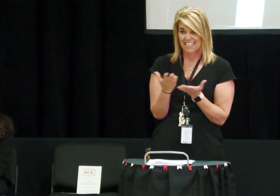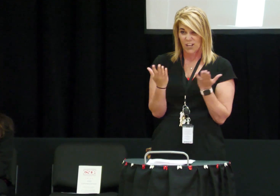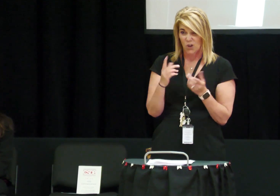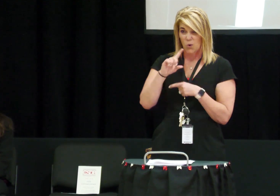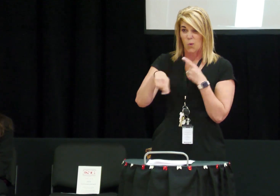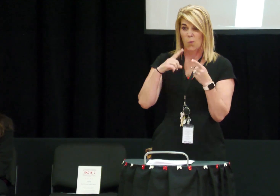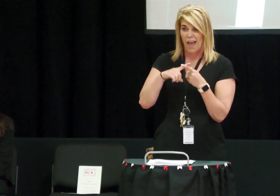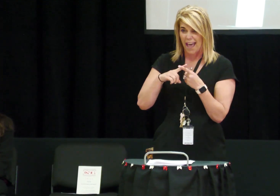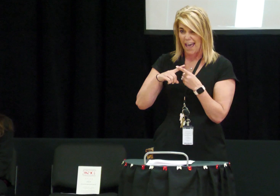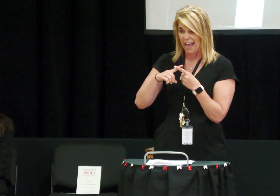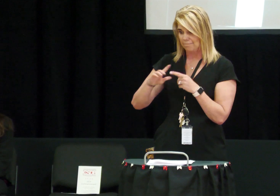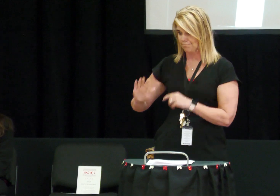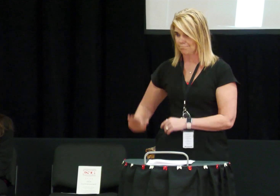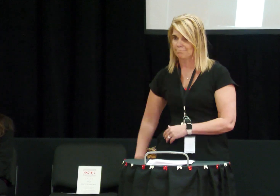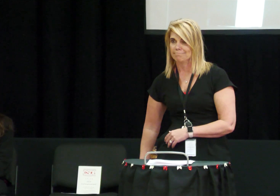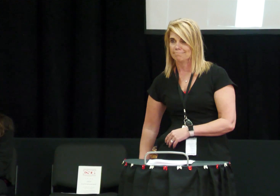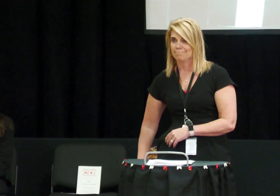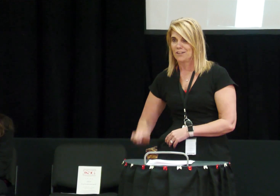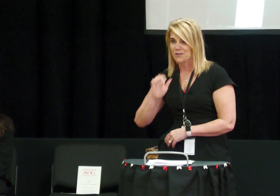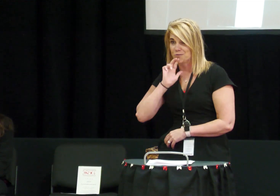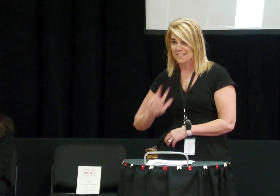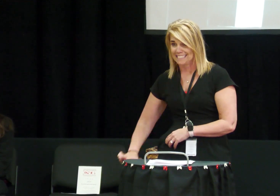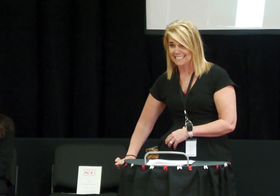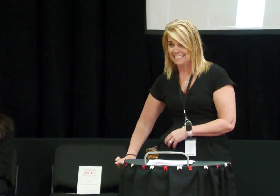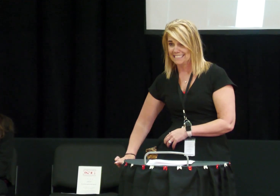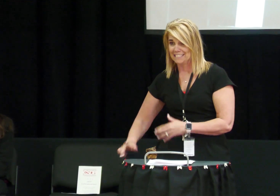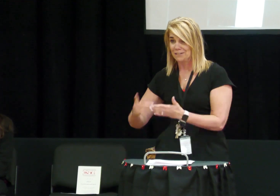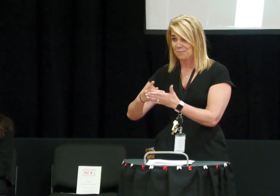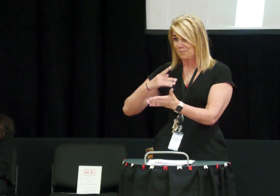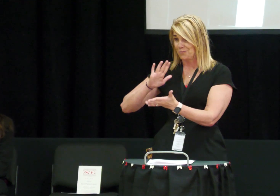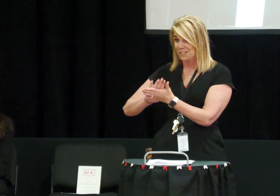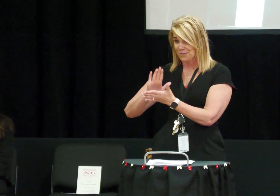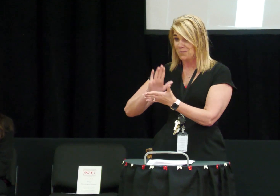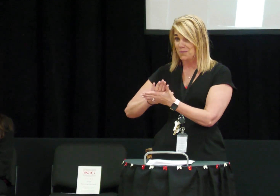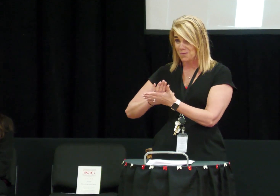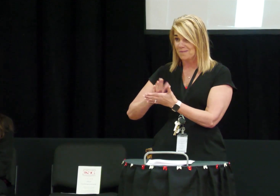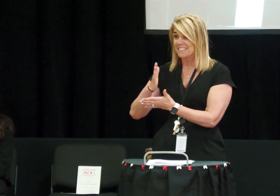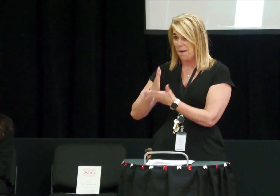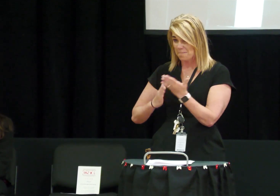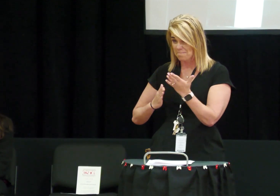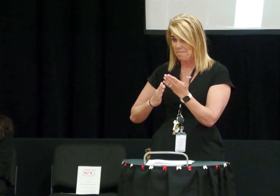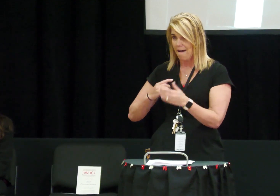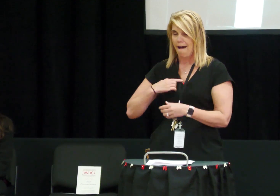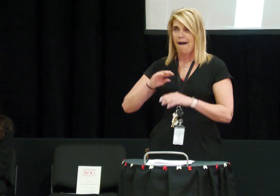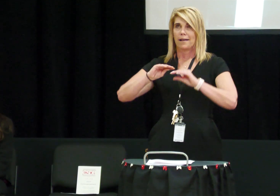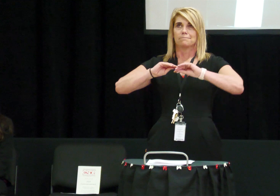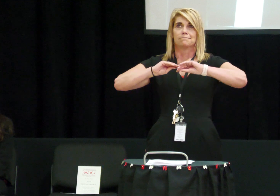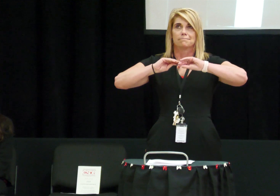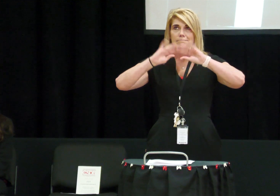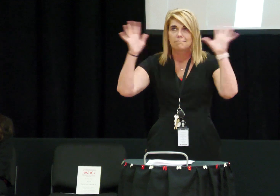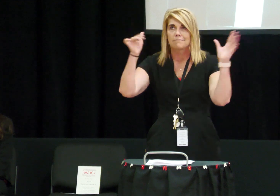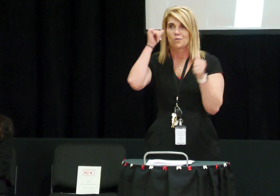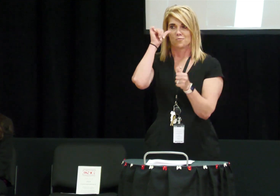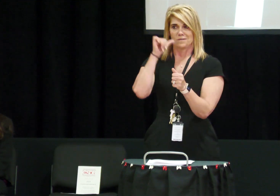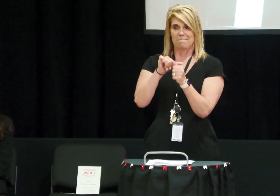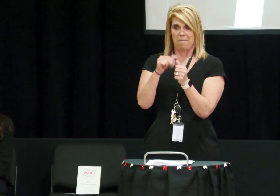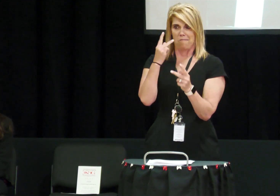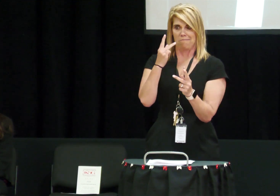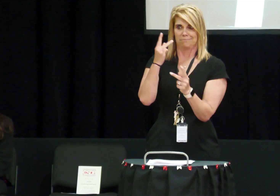Some of you started here when you were itty bitty. Some were 3 years old in preschool. I